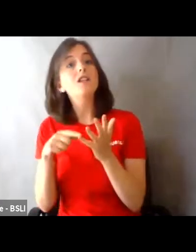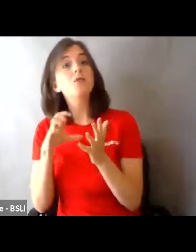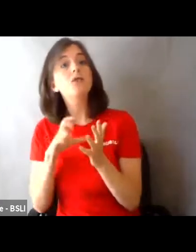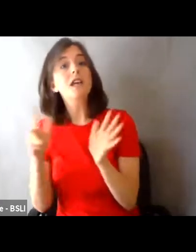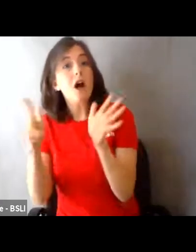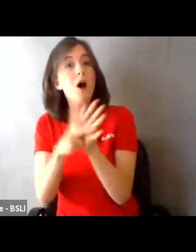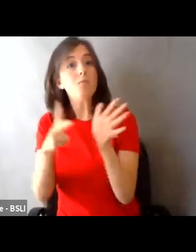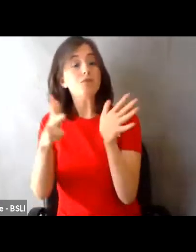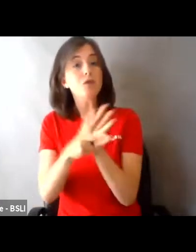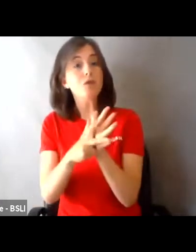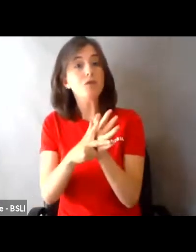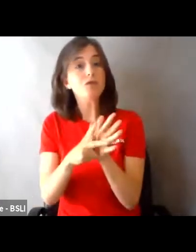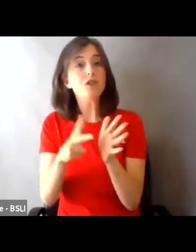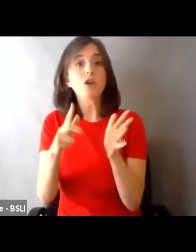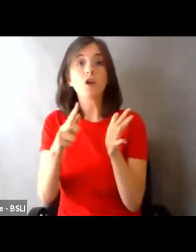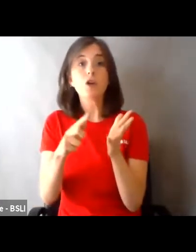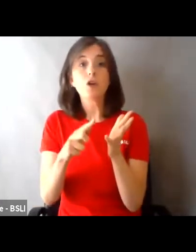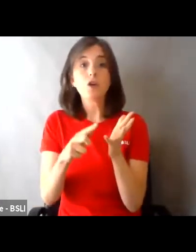in